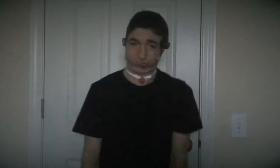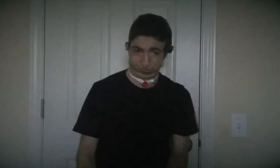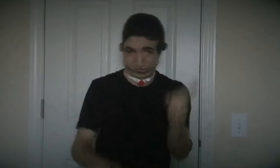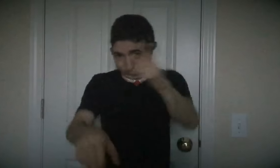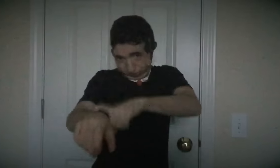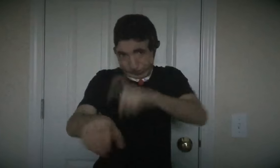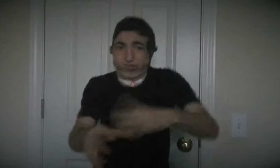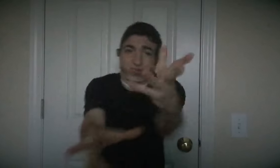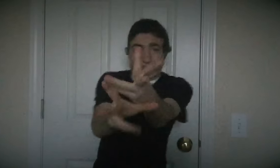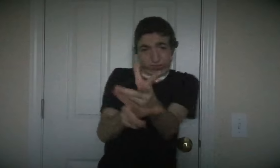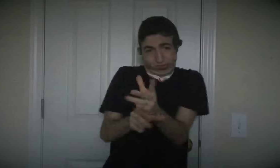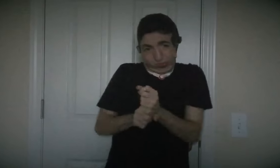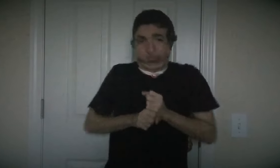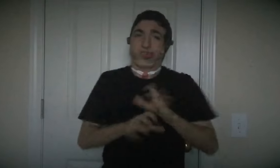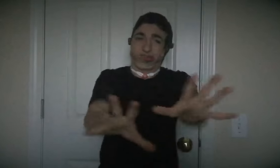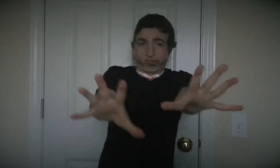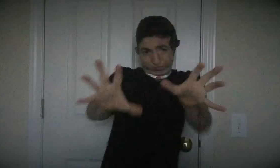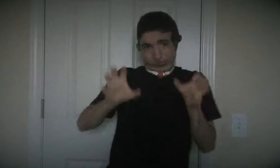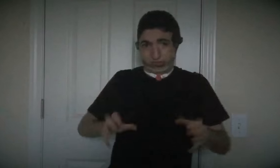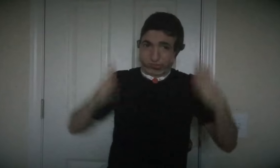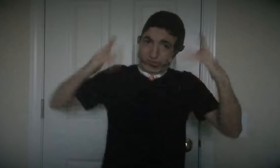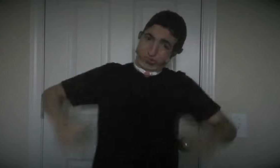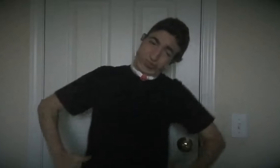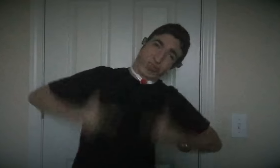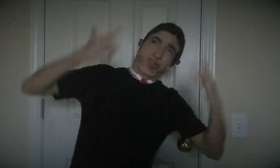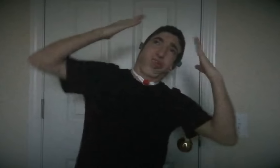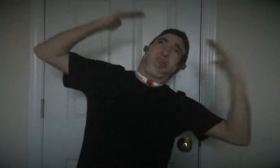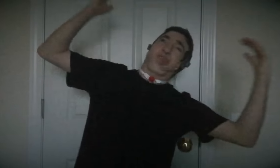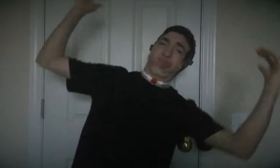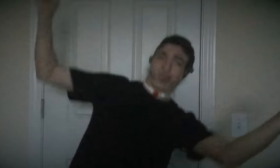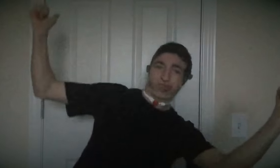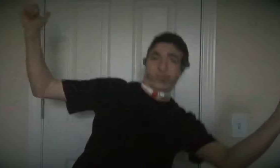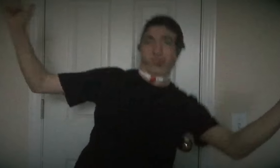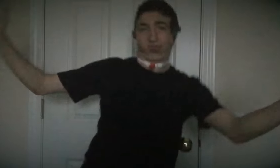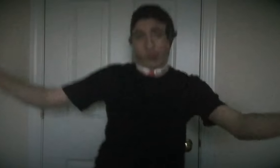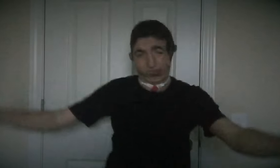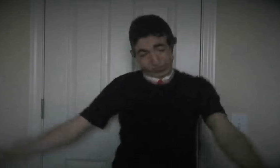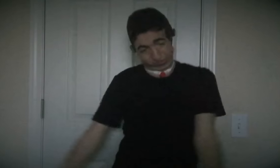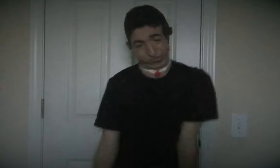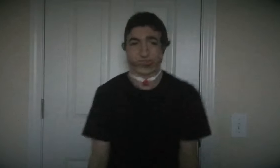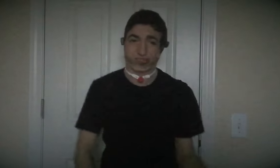Take a moment and hold it and keep it frozen and know that life has a hopeful undertone. And I will say that.